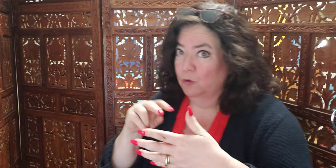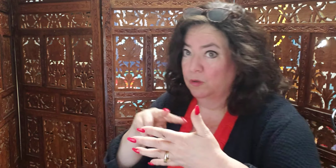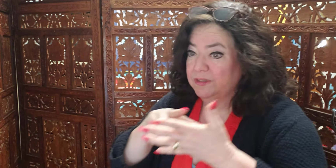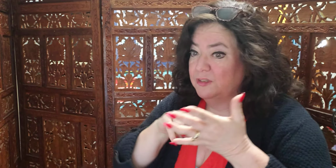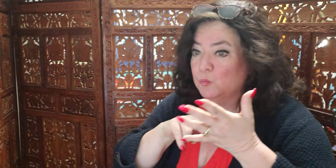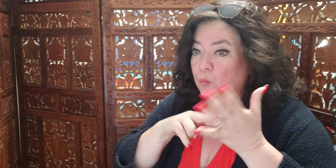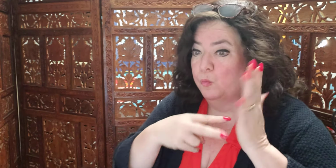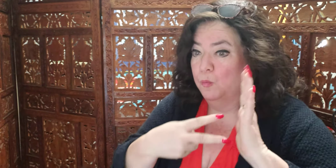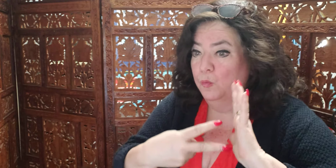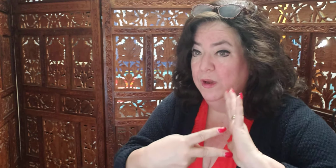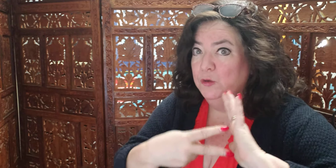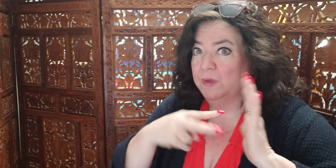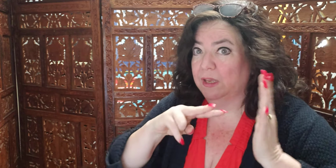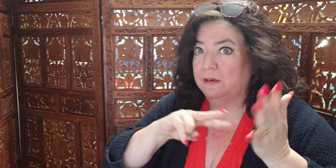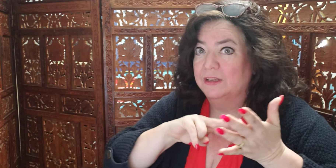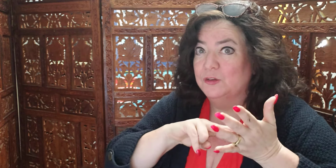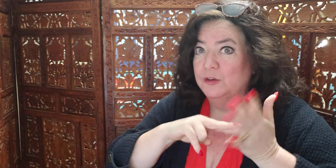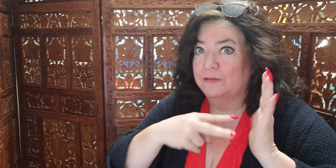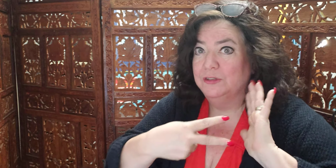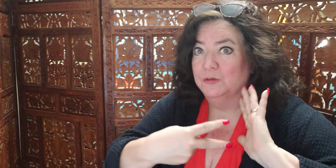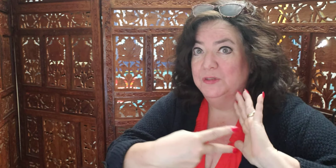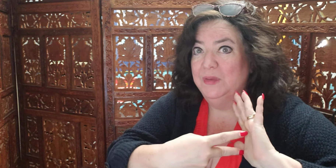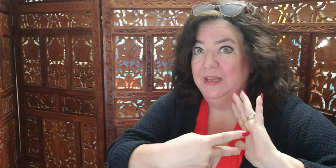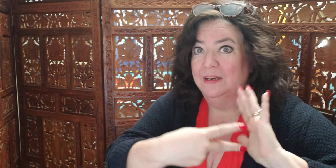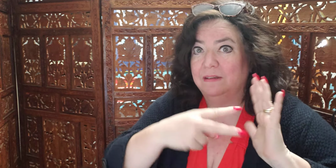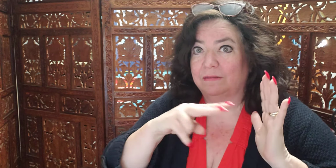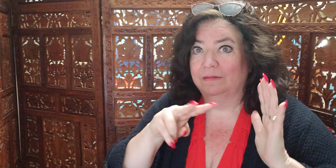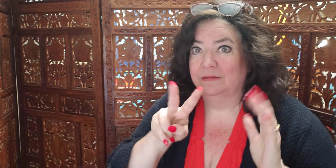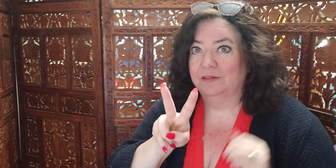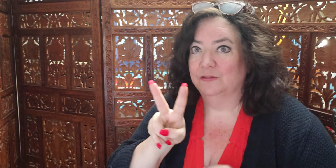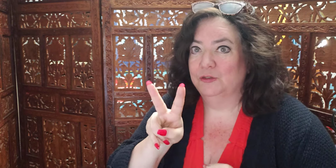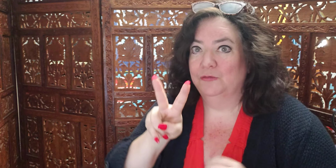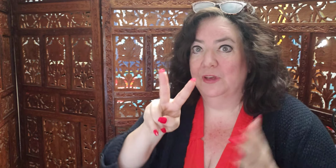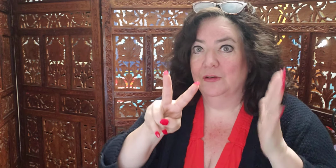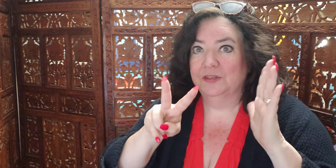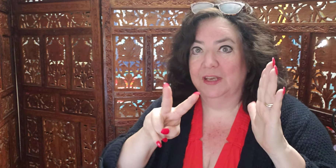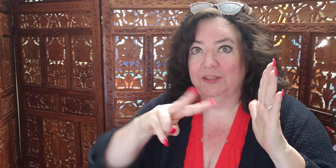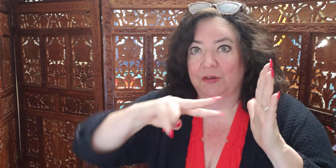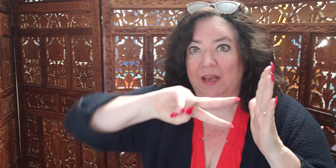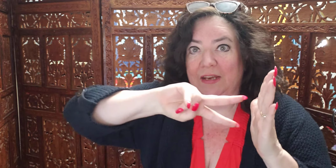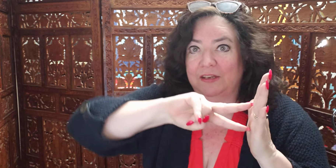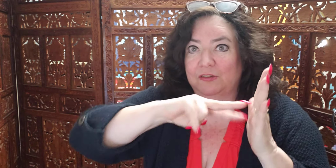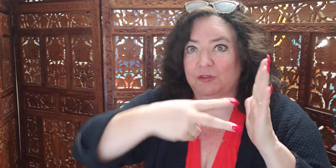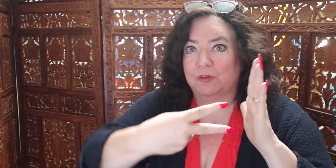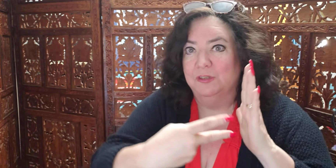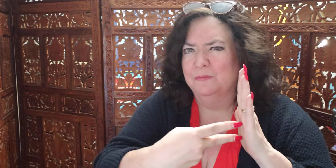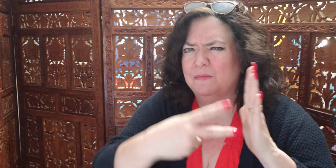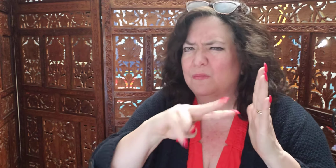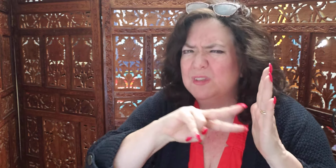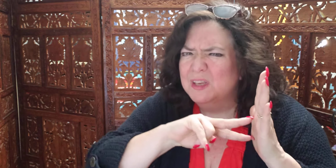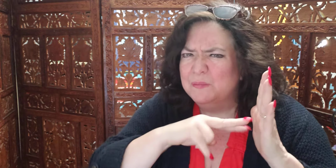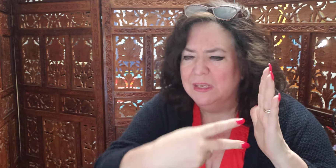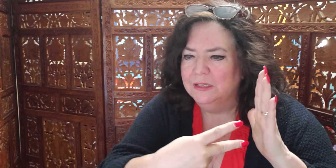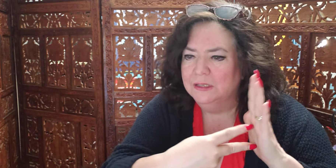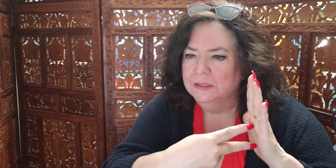Roland says, what do you mean? That's all you have to do is mean. Your two fingers against your hand and you switch them. What does that mean?